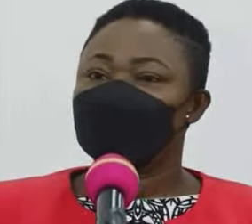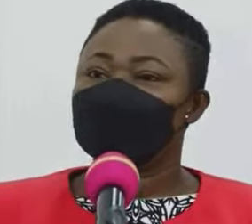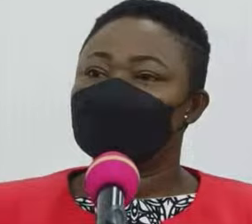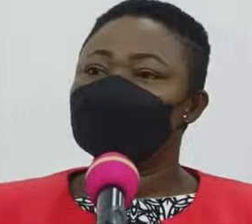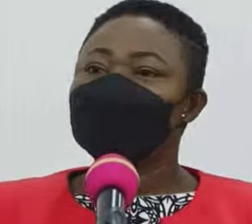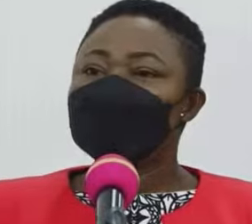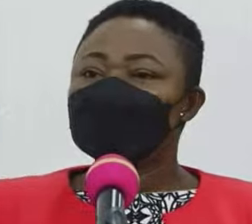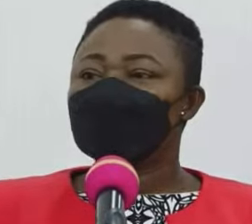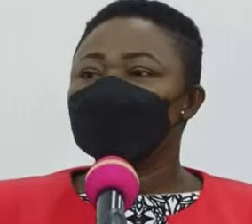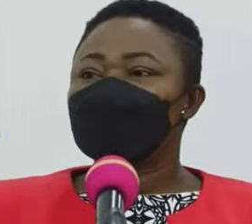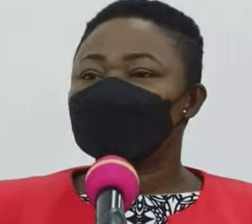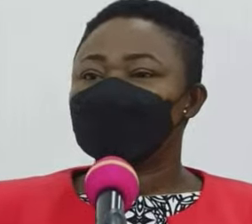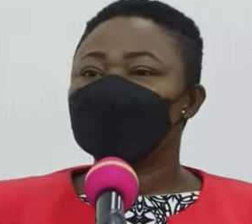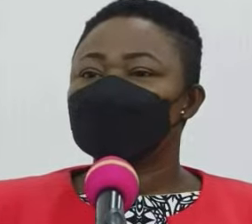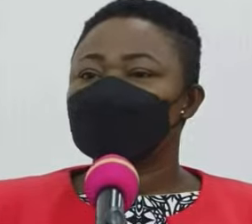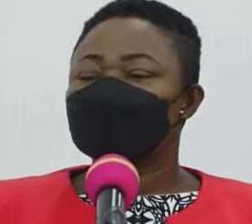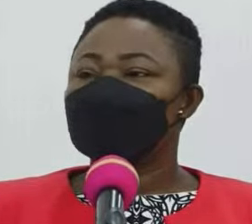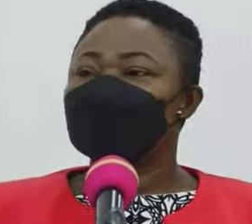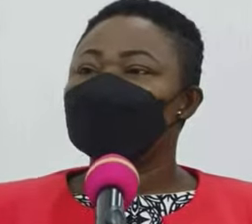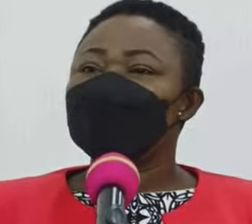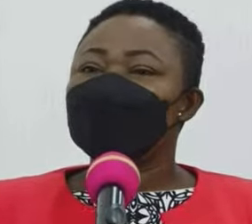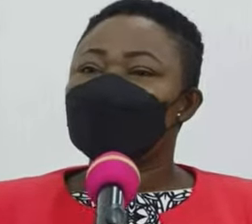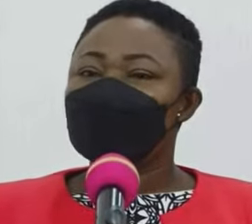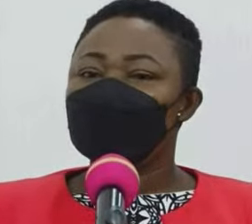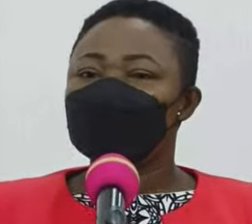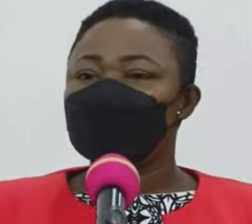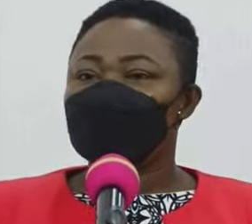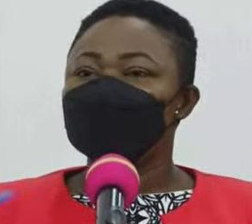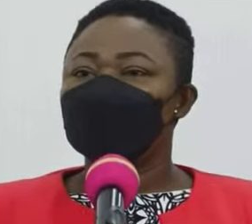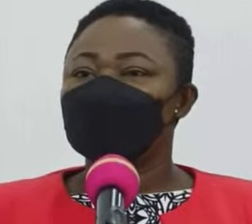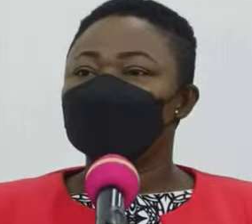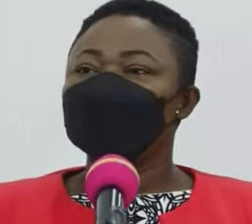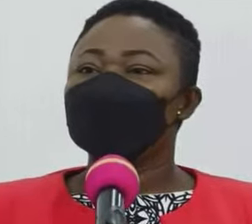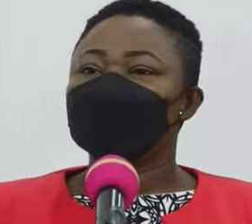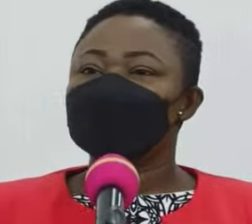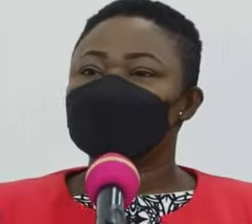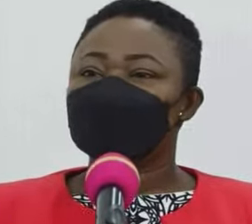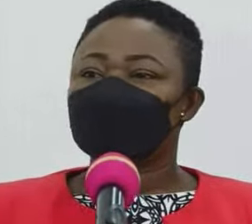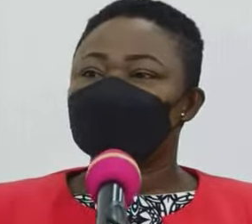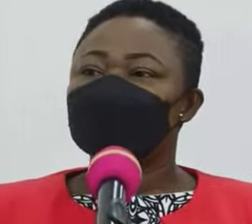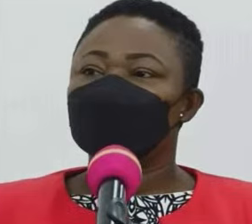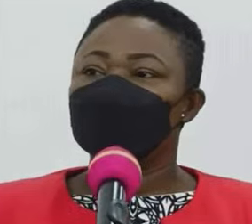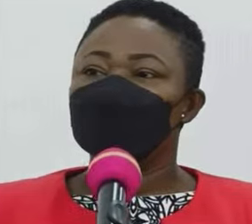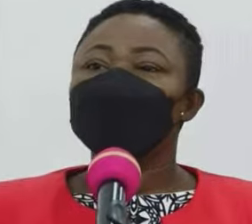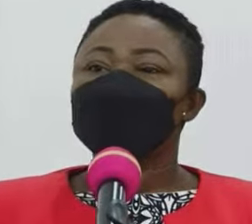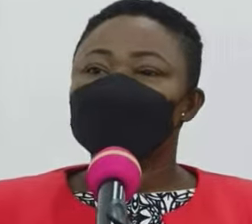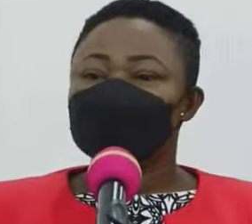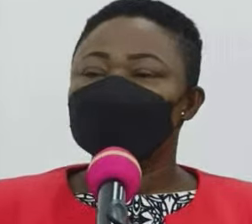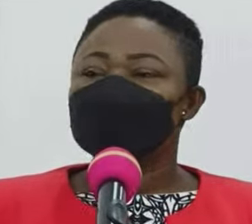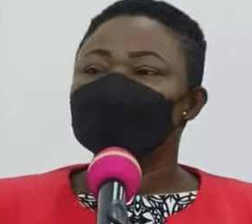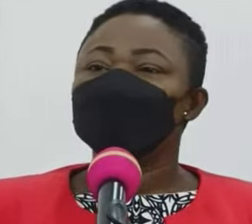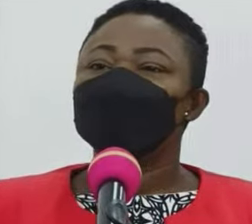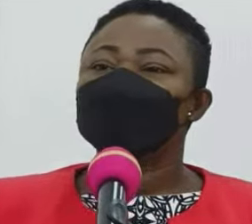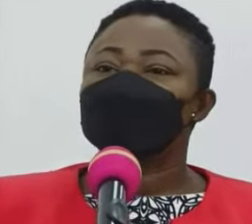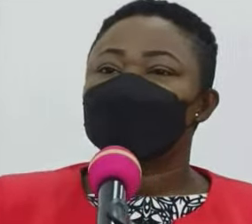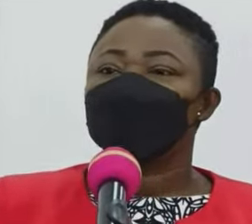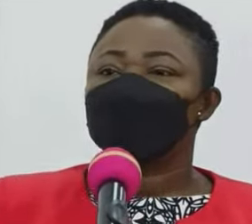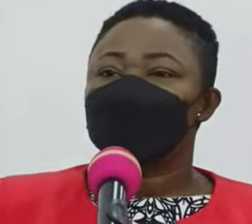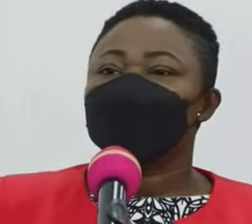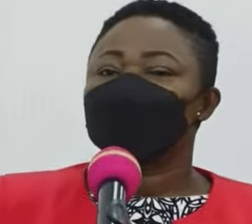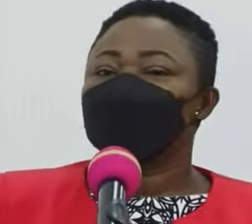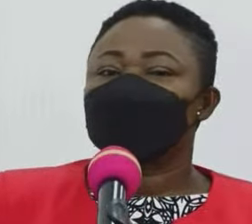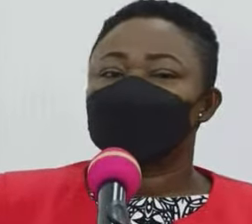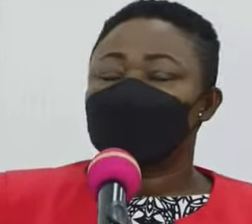abuses and all that. So as a regulator, how are you collaborating with industry to get these young